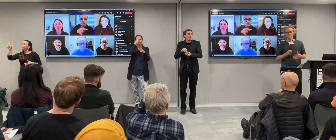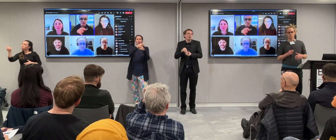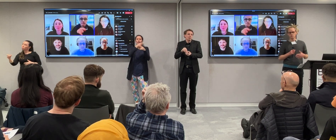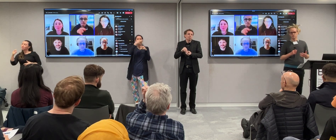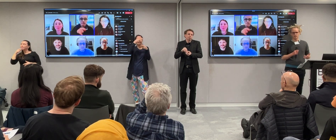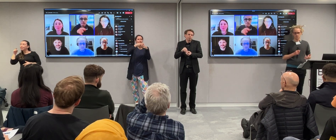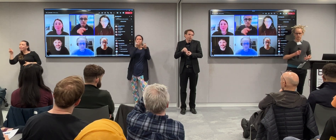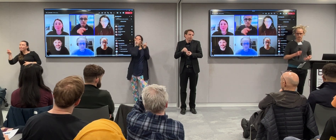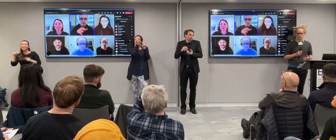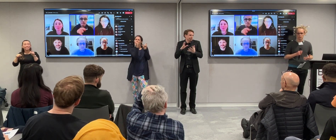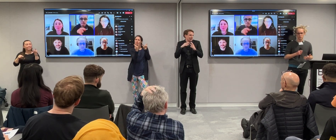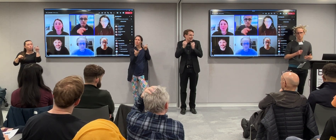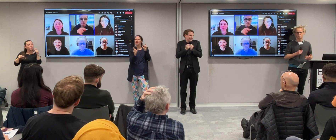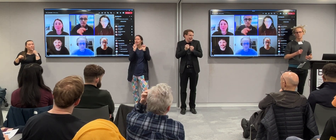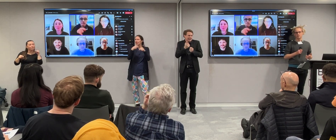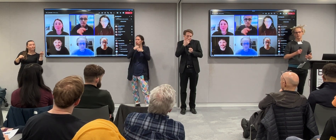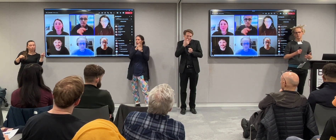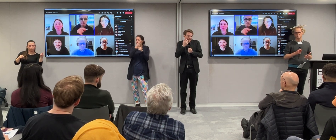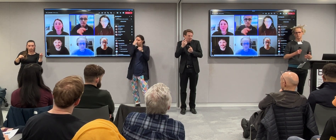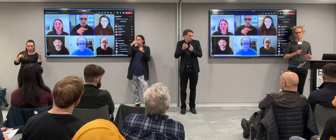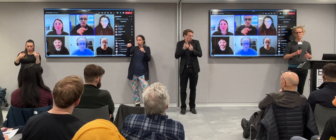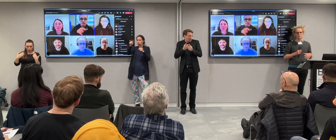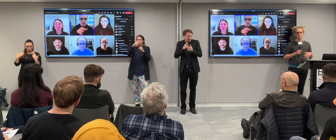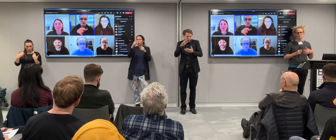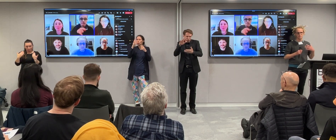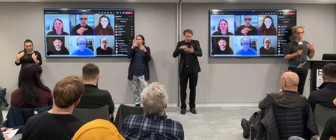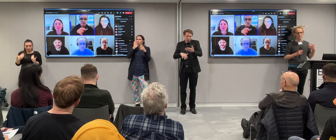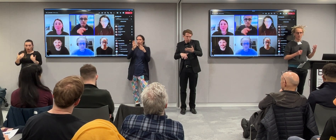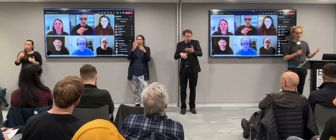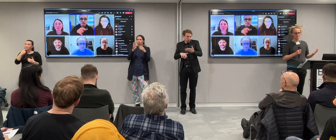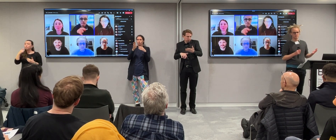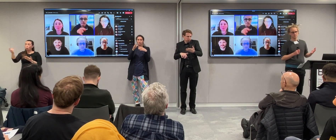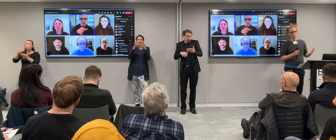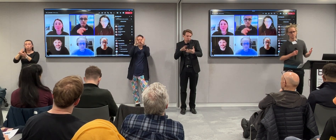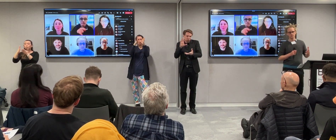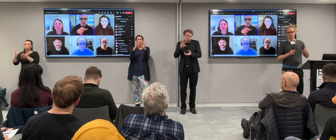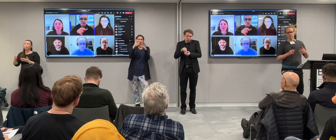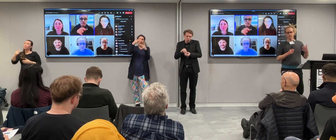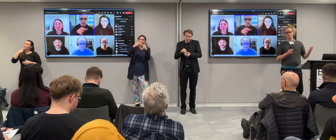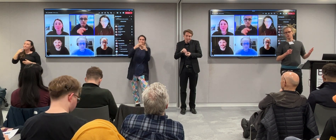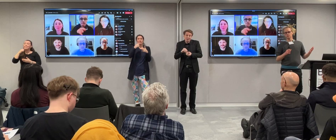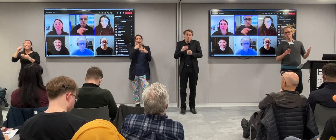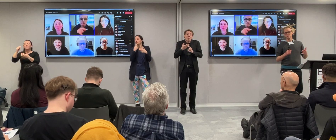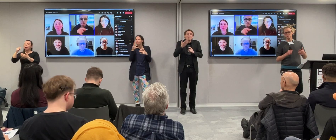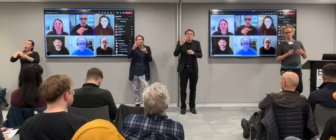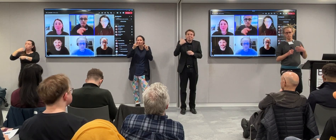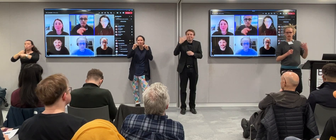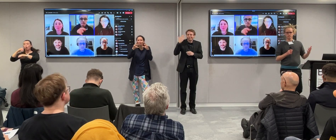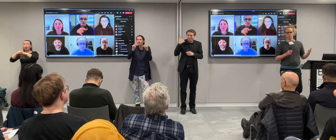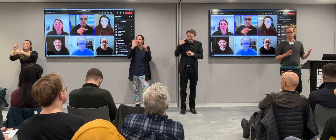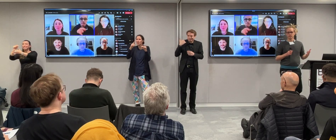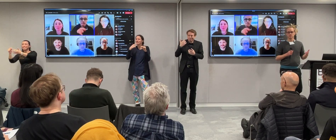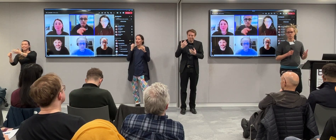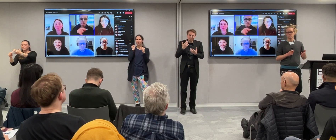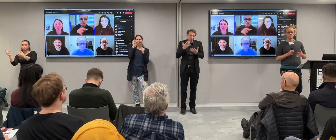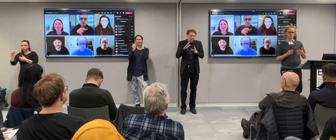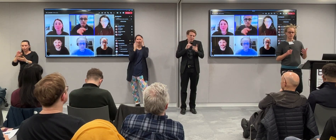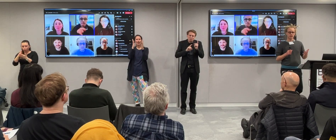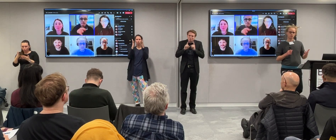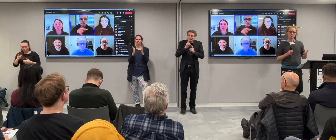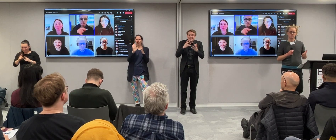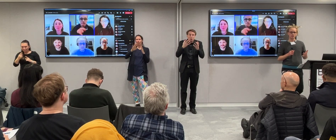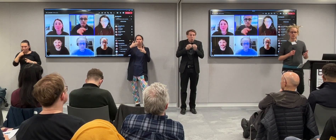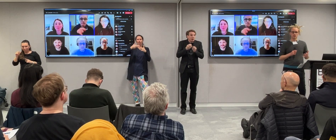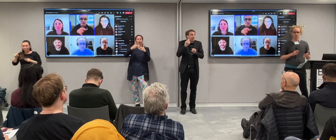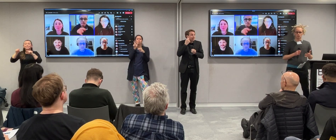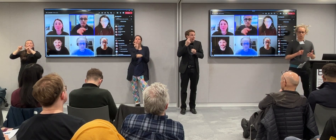that Teams can generate for you. And in my past experiences, in my past meetings with